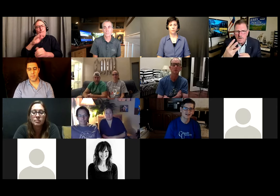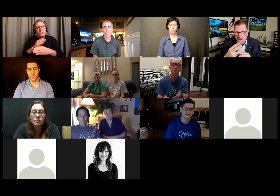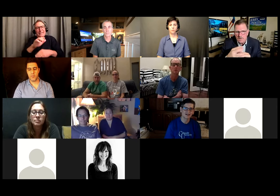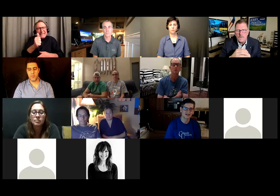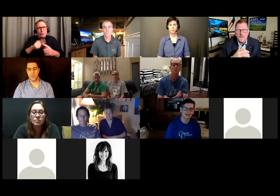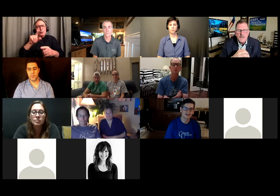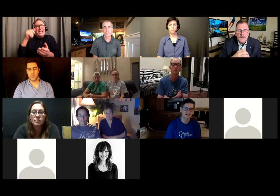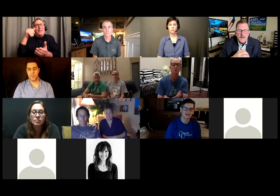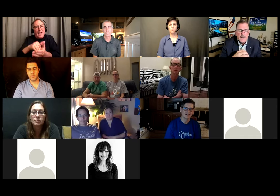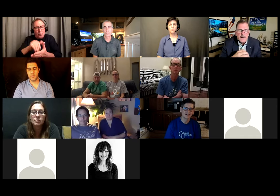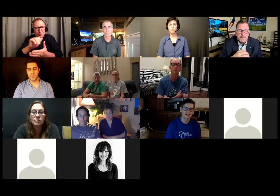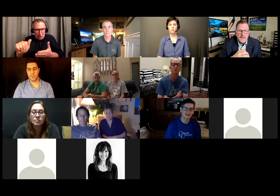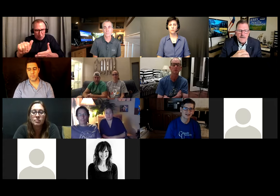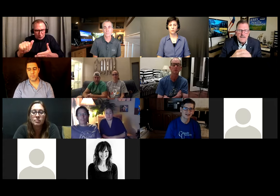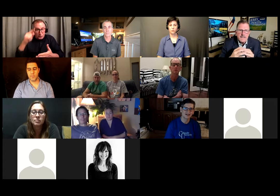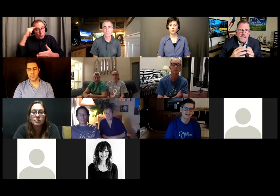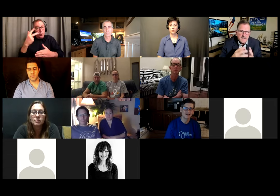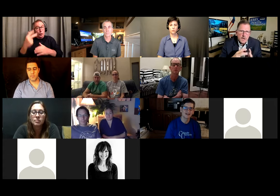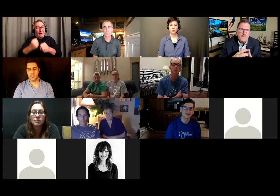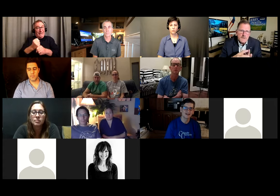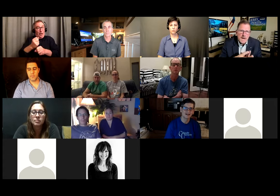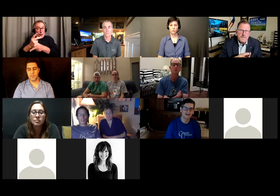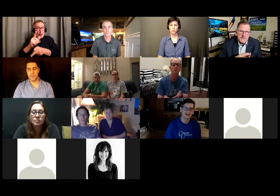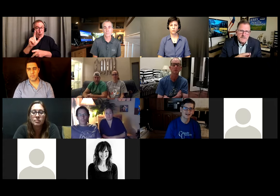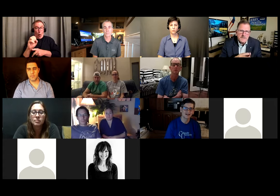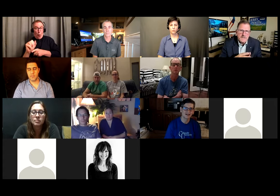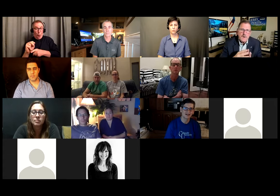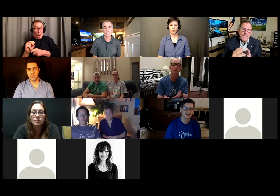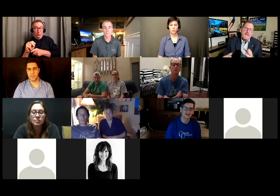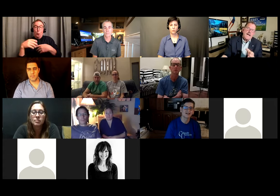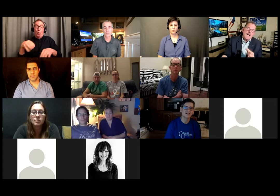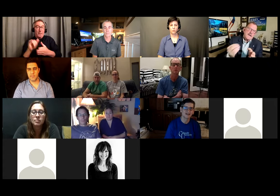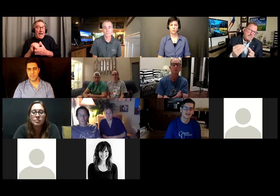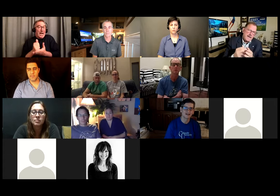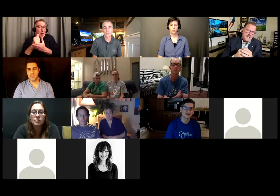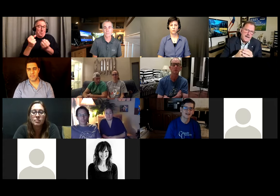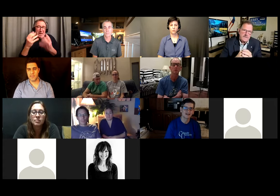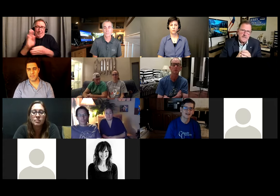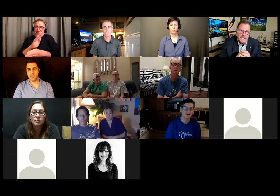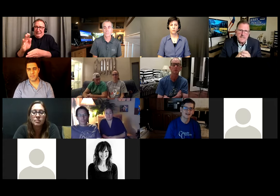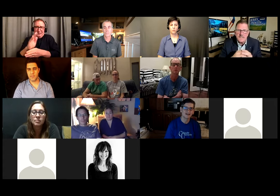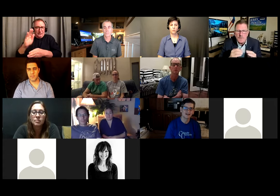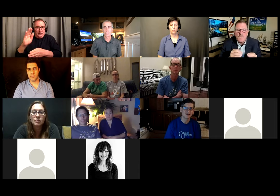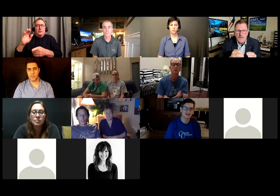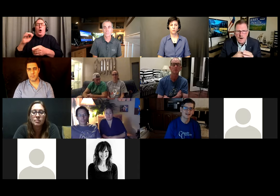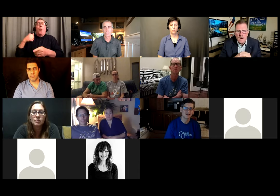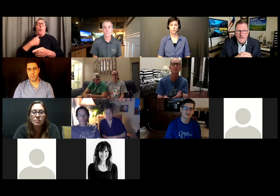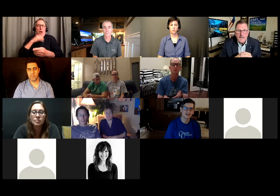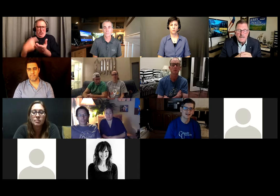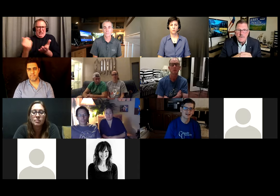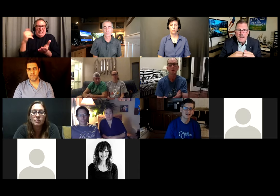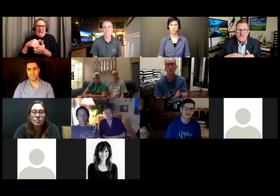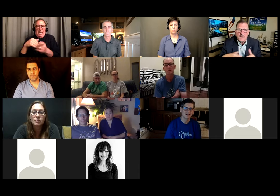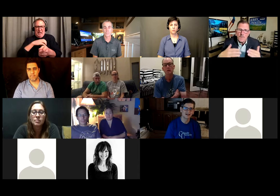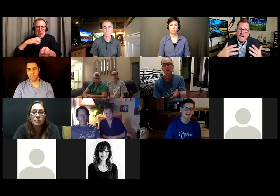a three-year loan. And I think that has helped a lot of businesses, and we're going to have that come back to council again and see where we are.